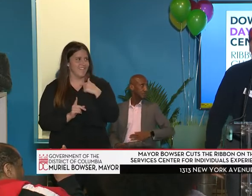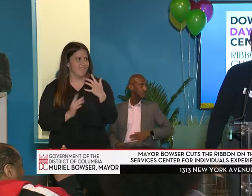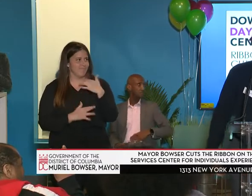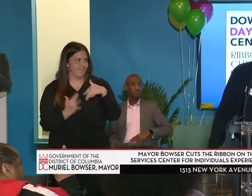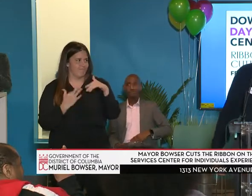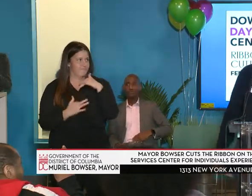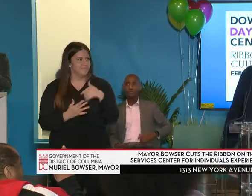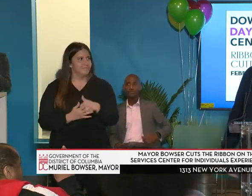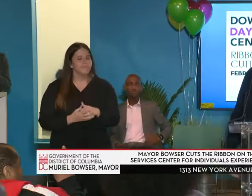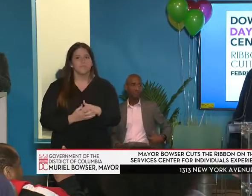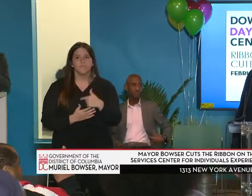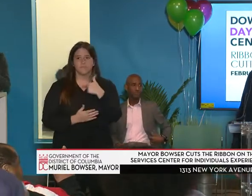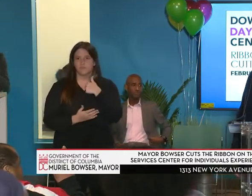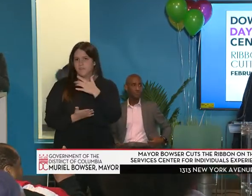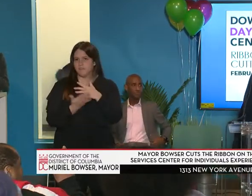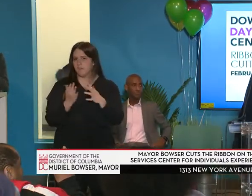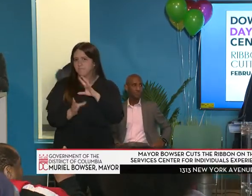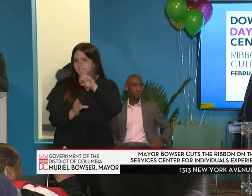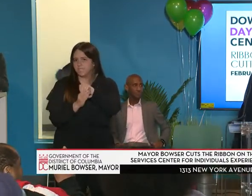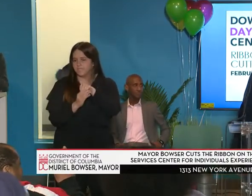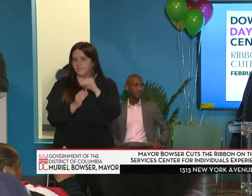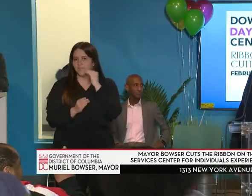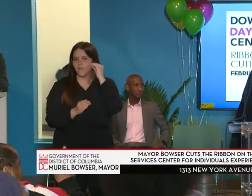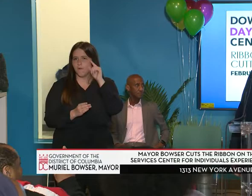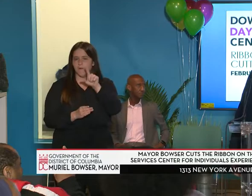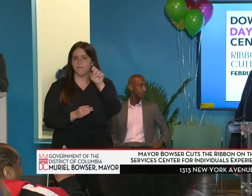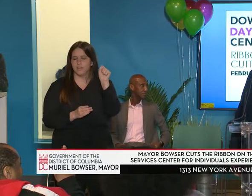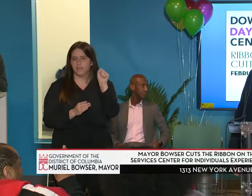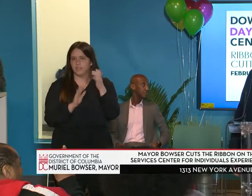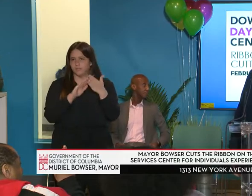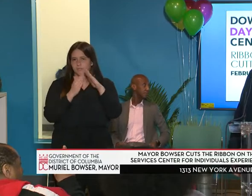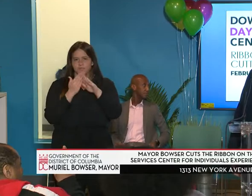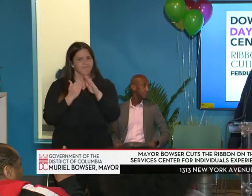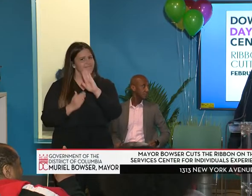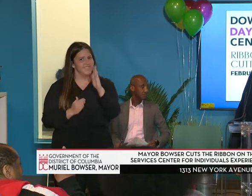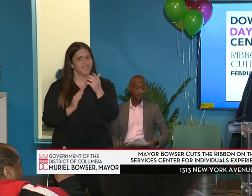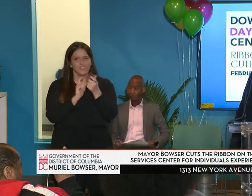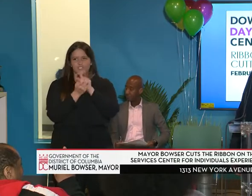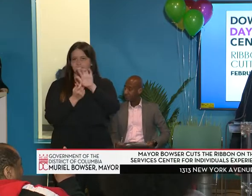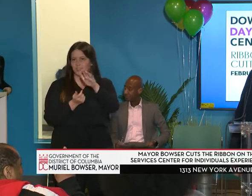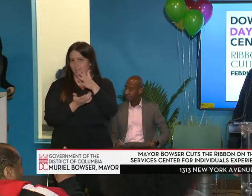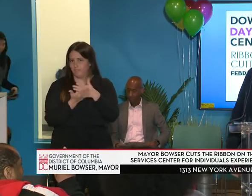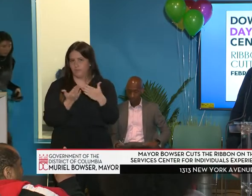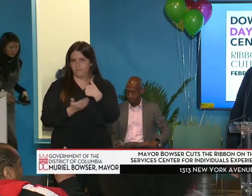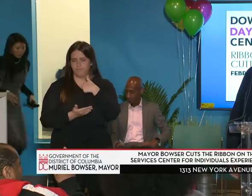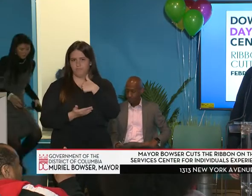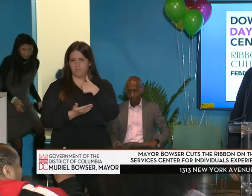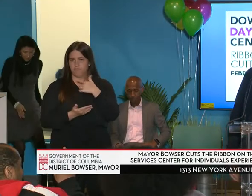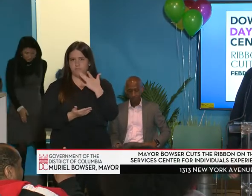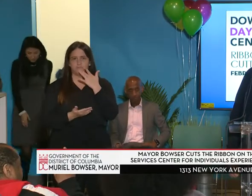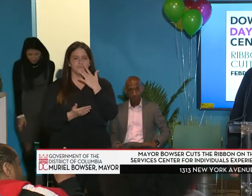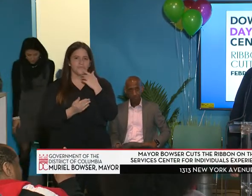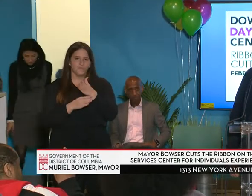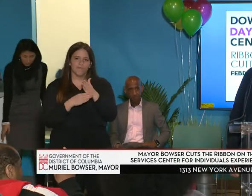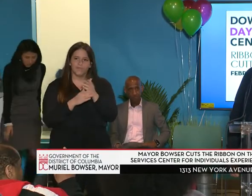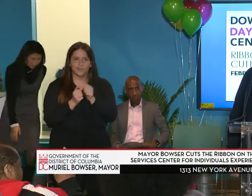When I'm part of the homeless community, I've never changed that part of me. I don't hide that. I prefer to share